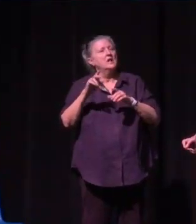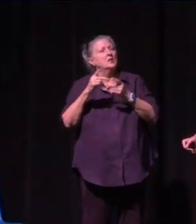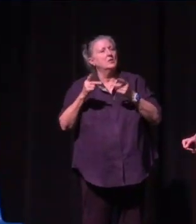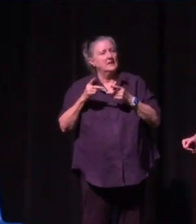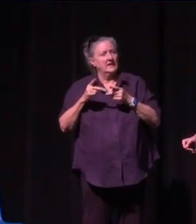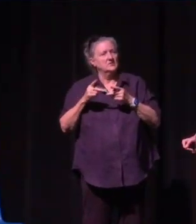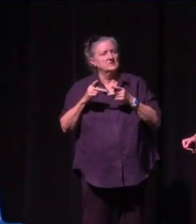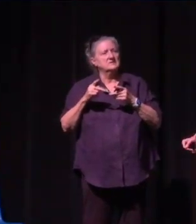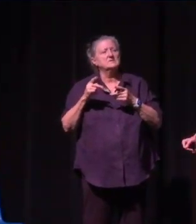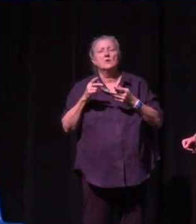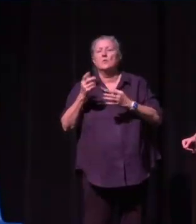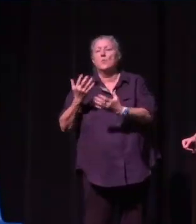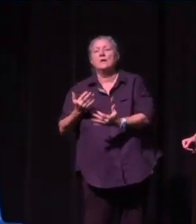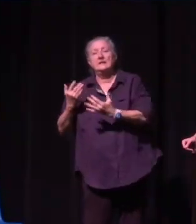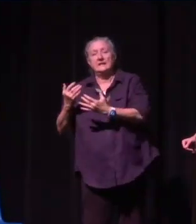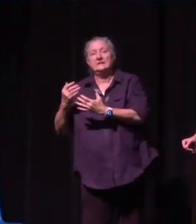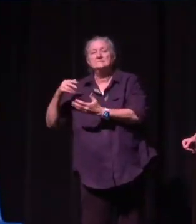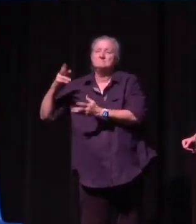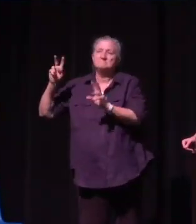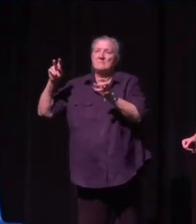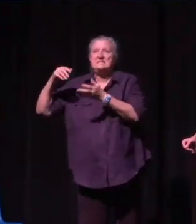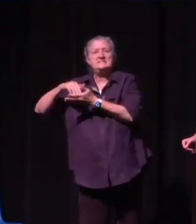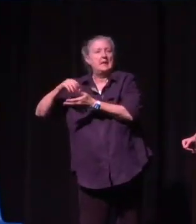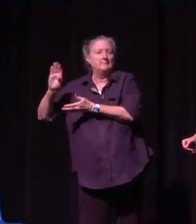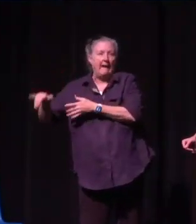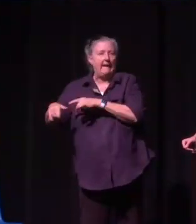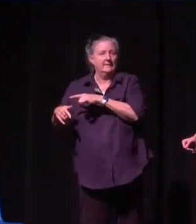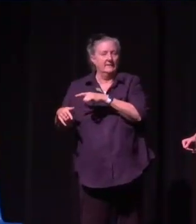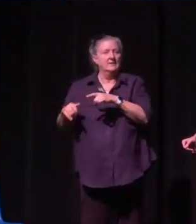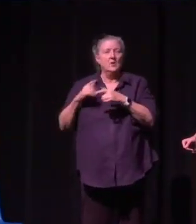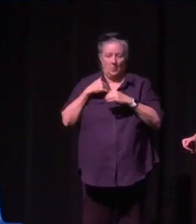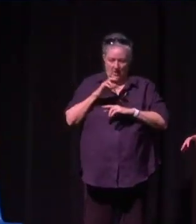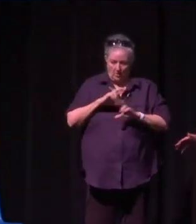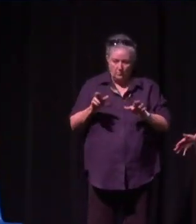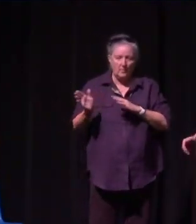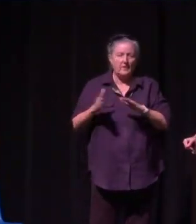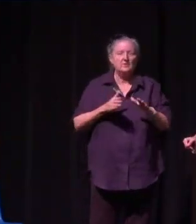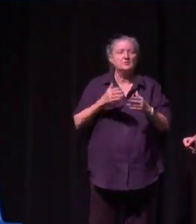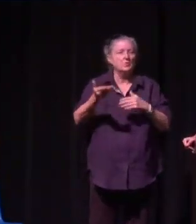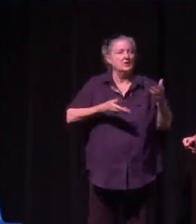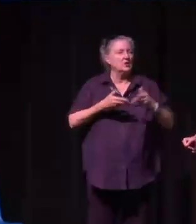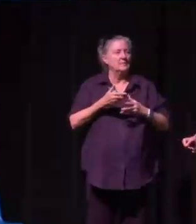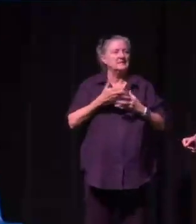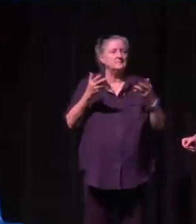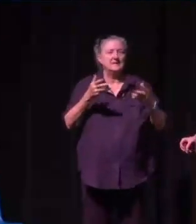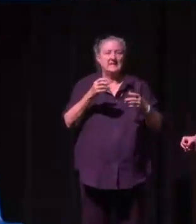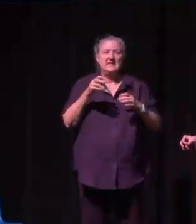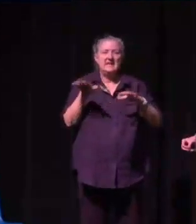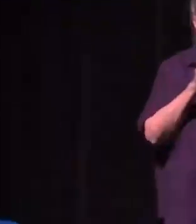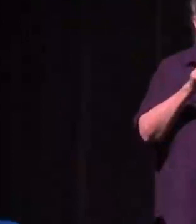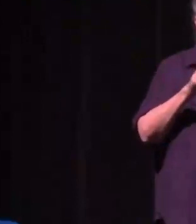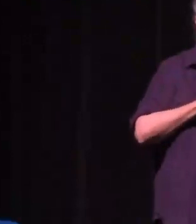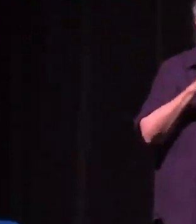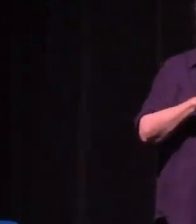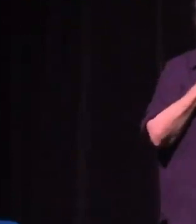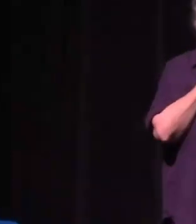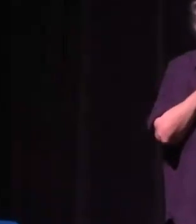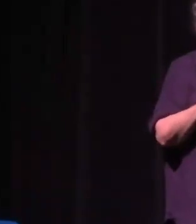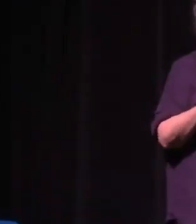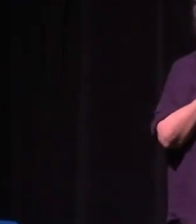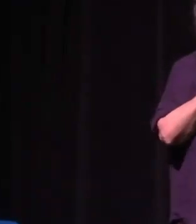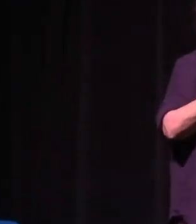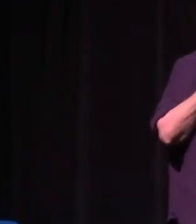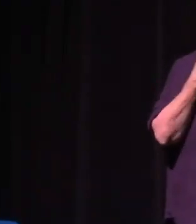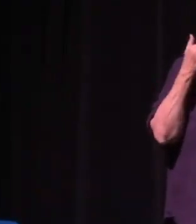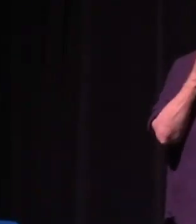course, always on standby. So please know that we are prepared to welcome as many evacuees as we need, and we're going to take as good a care